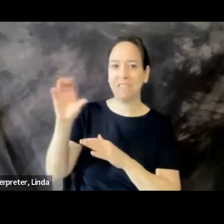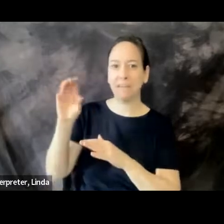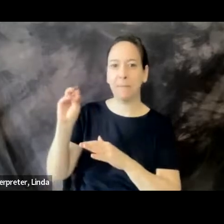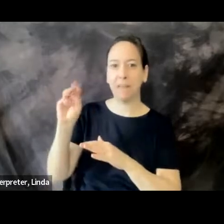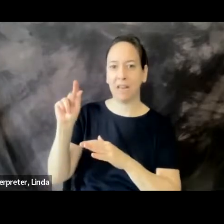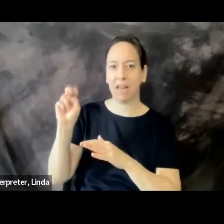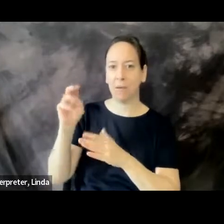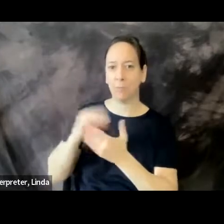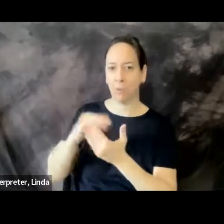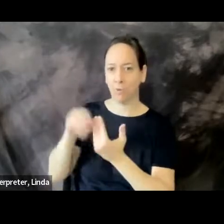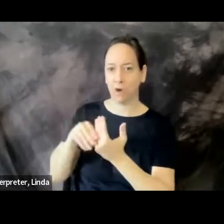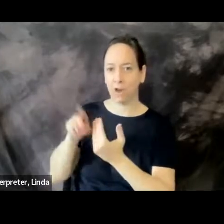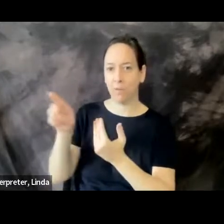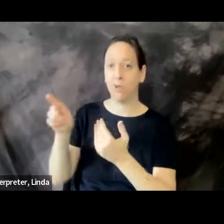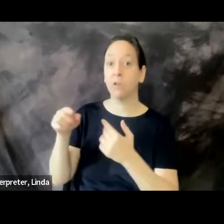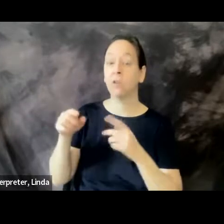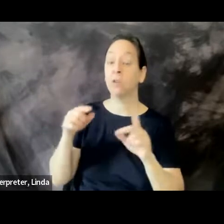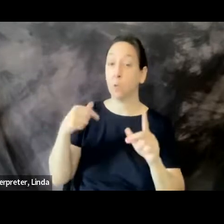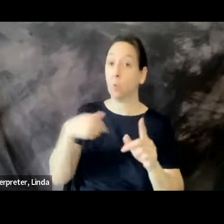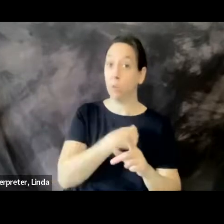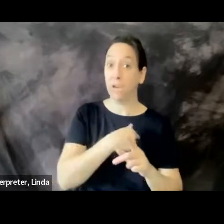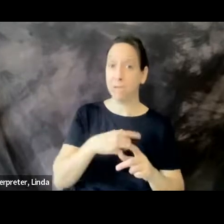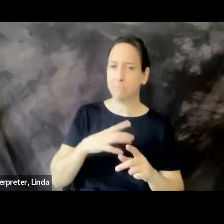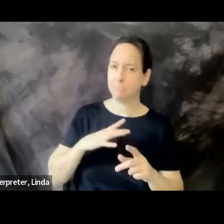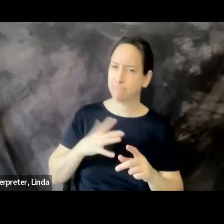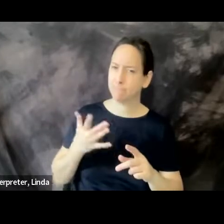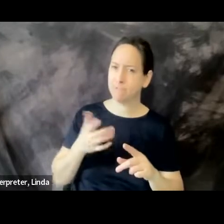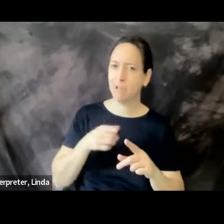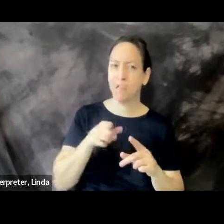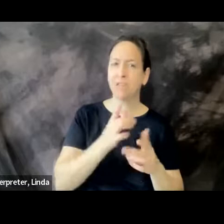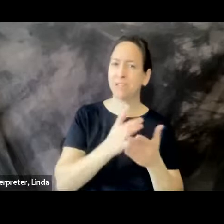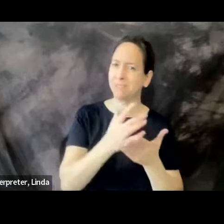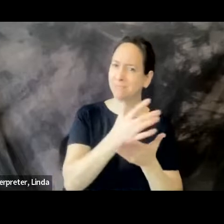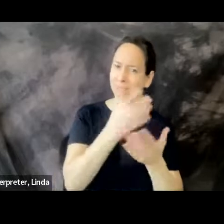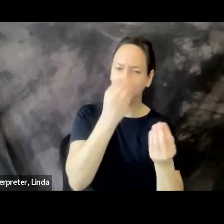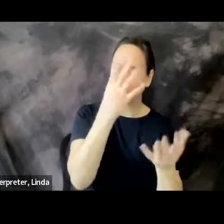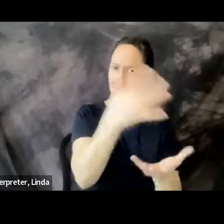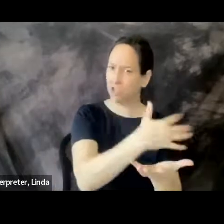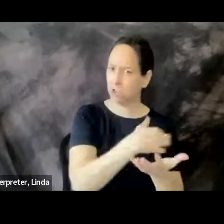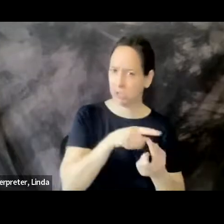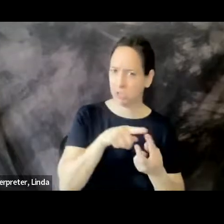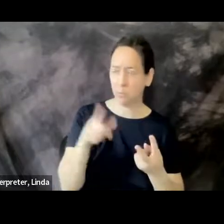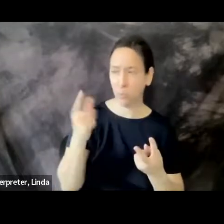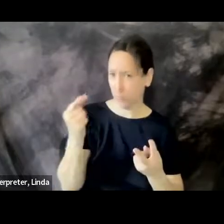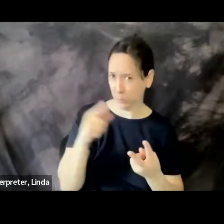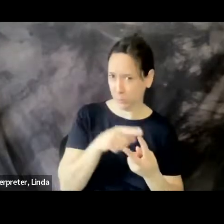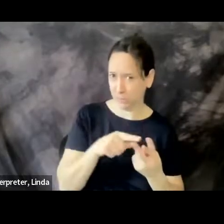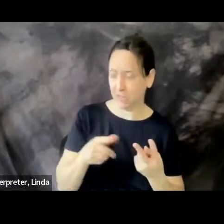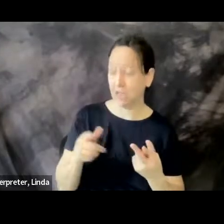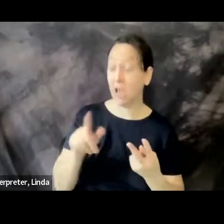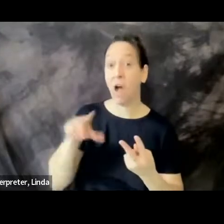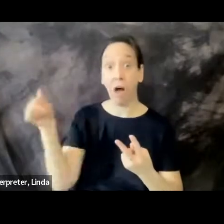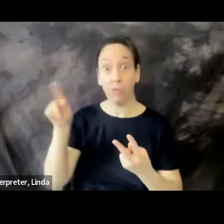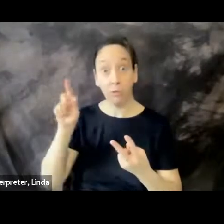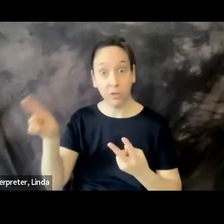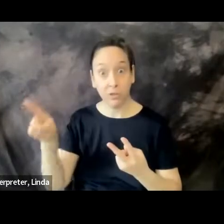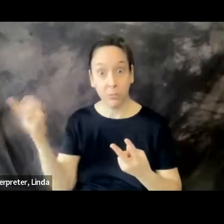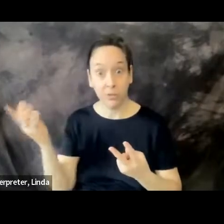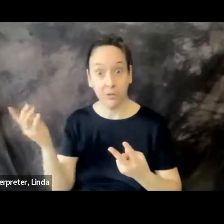is, in addition to all of this data that you're collecting and what are you doing with it, we are concerned